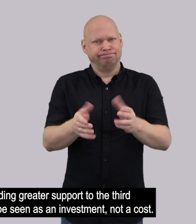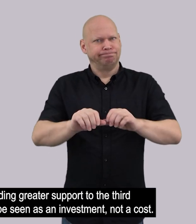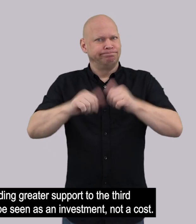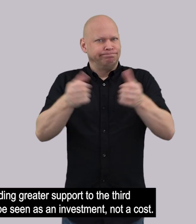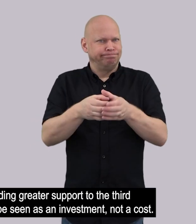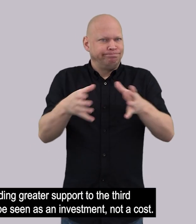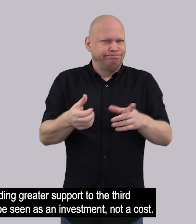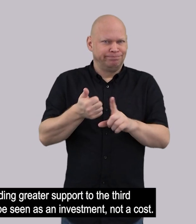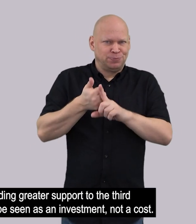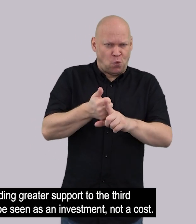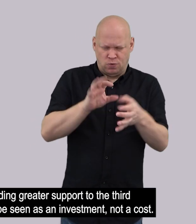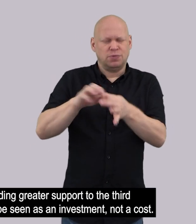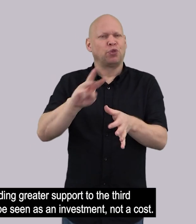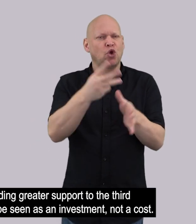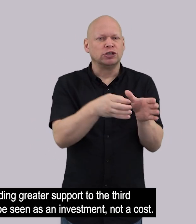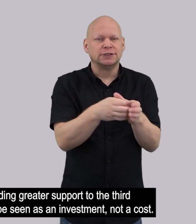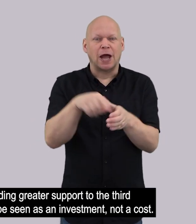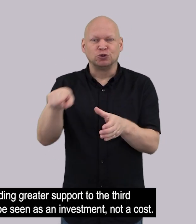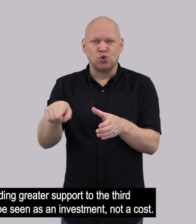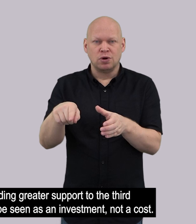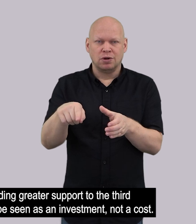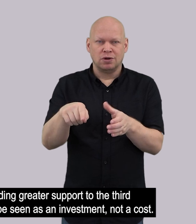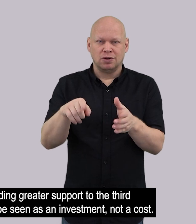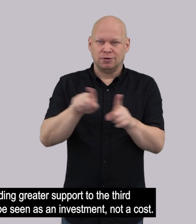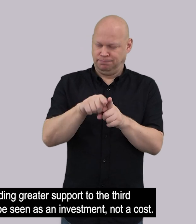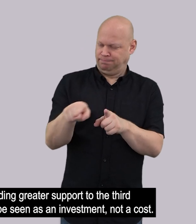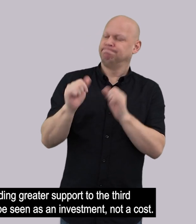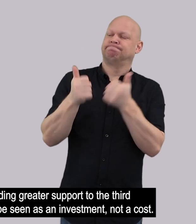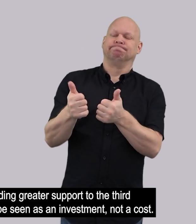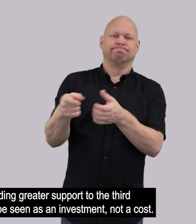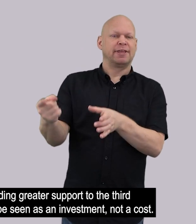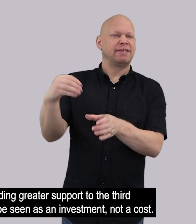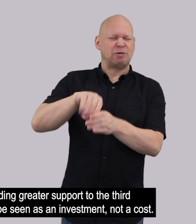(18) Providing greater support to the third sector should be seen as an investment, not a cost.